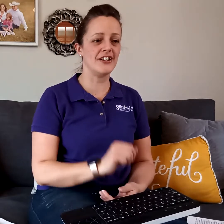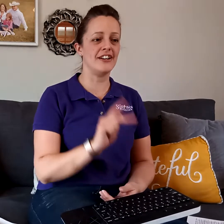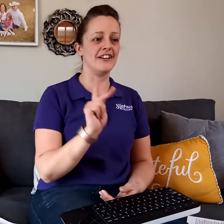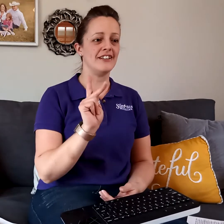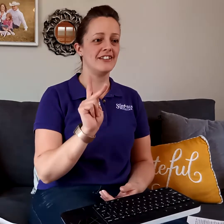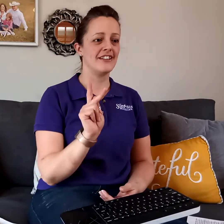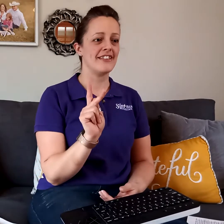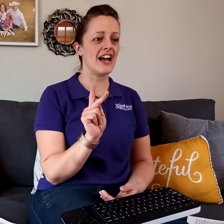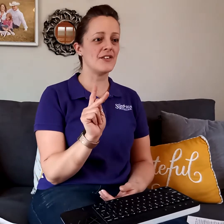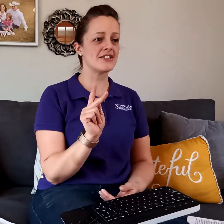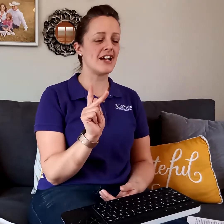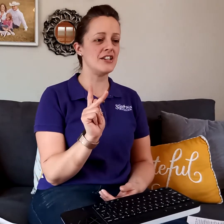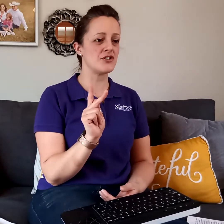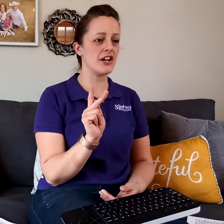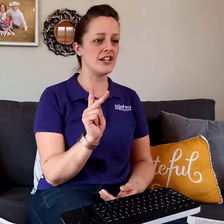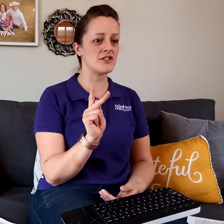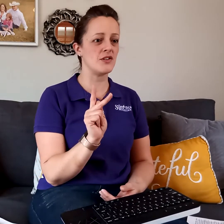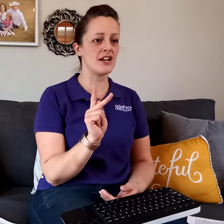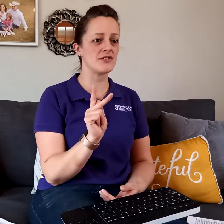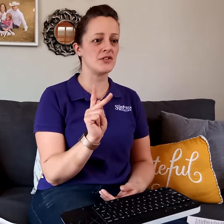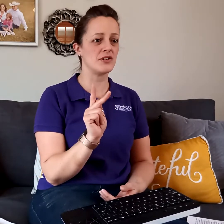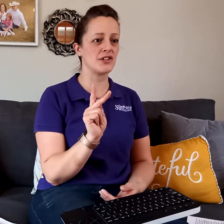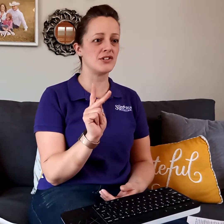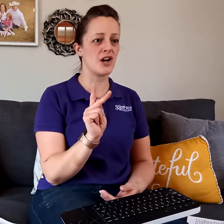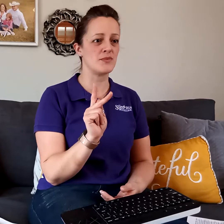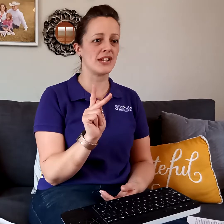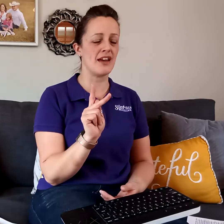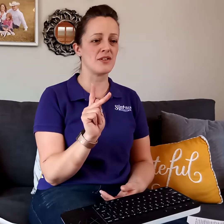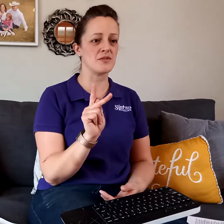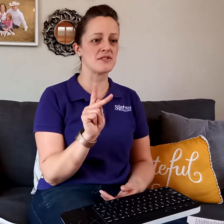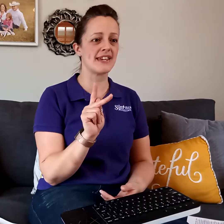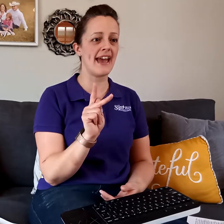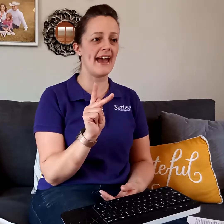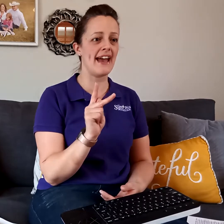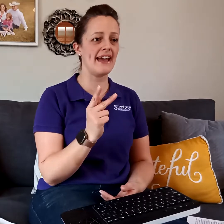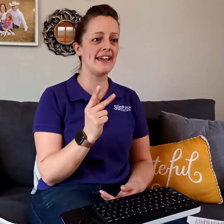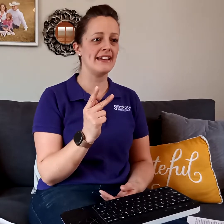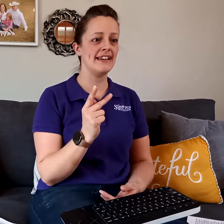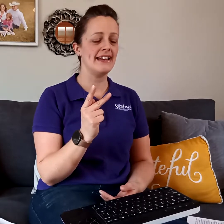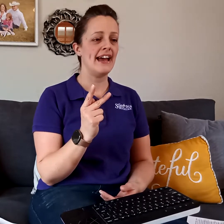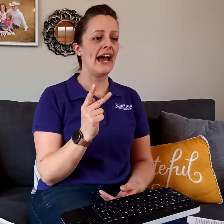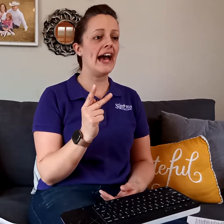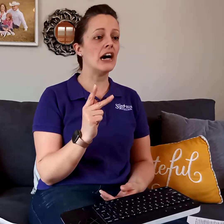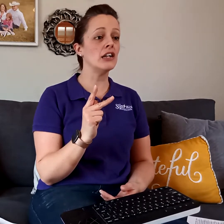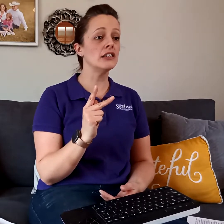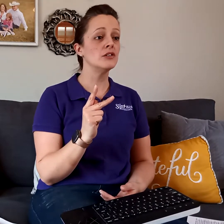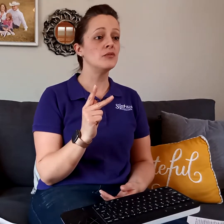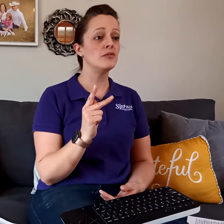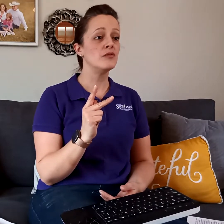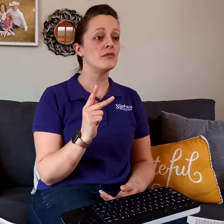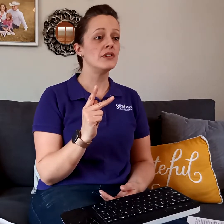Good. That one's kind of tricky, so you guys are doing a good job to get those. K. L.